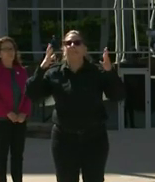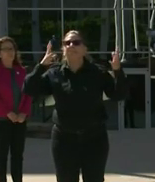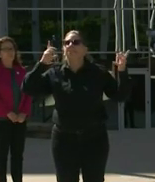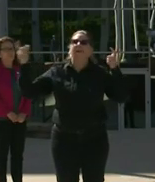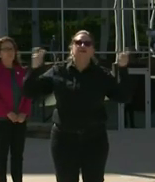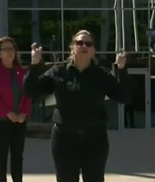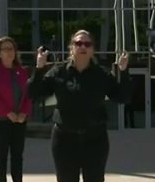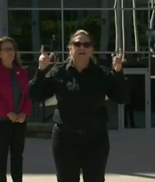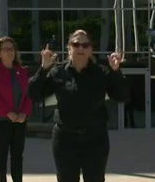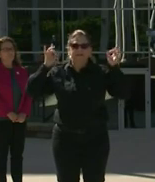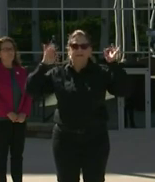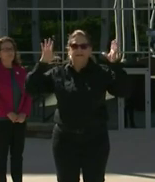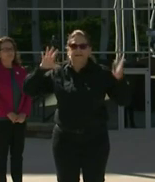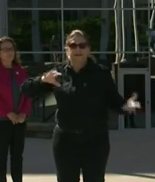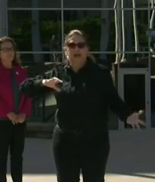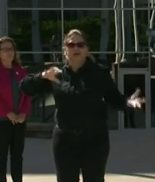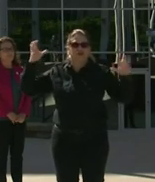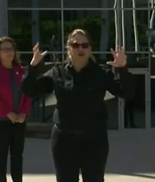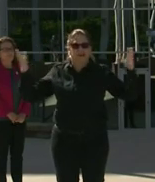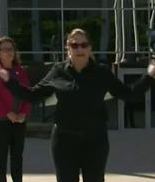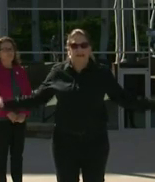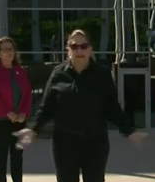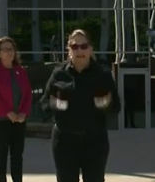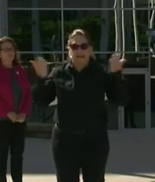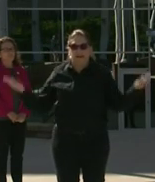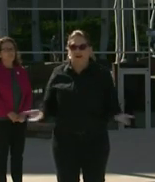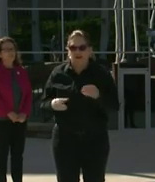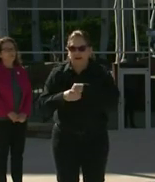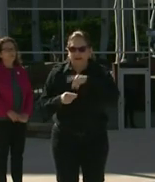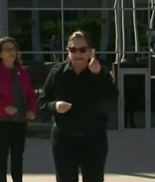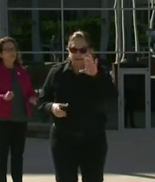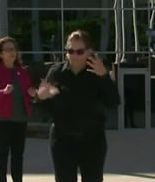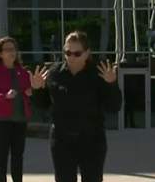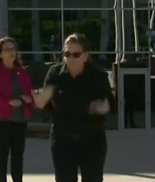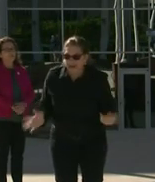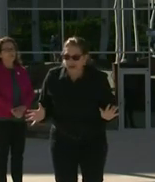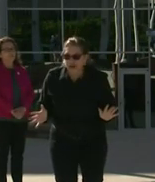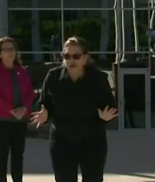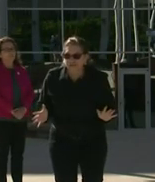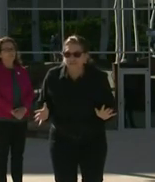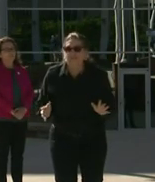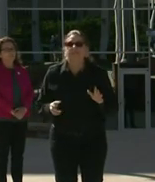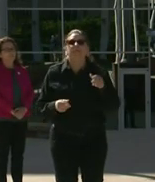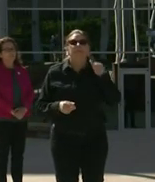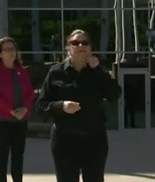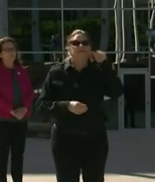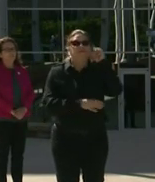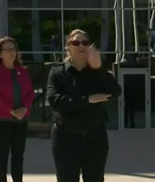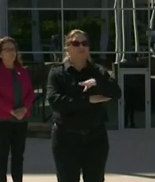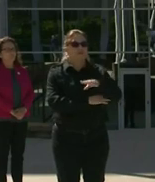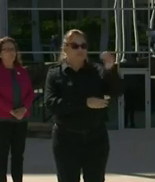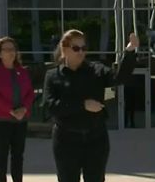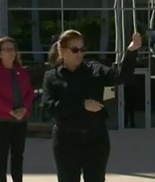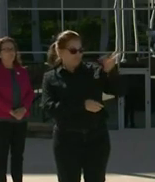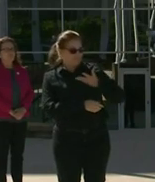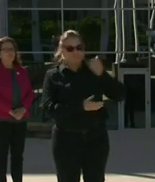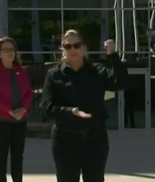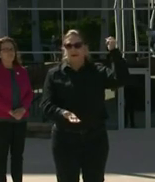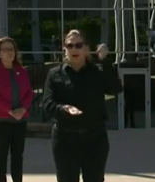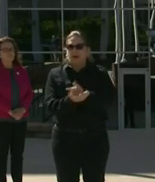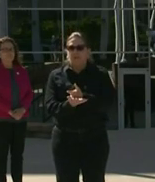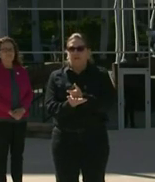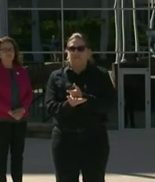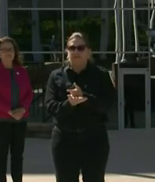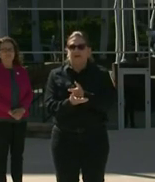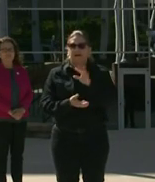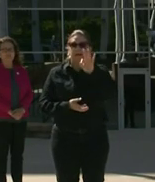afternoon, we received confirmation that our request was approved and that FEMA has declared a major disaster for the District of Columbia